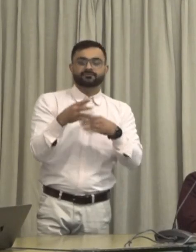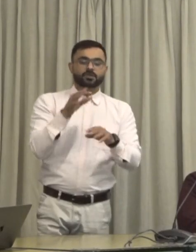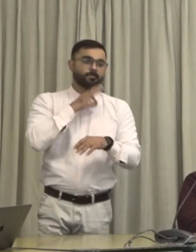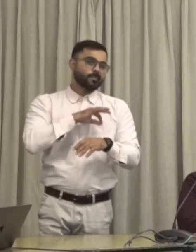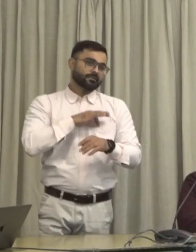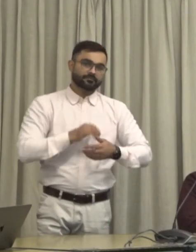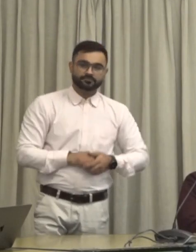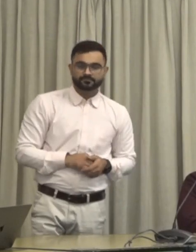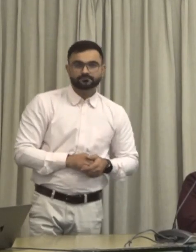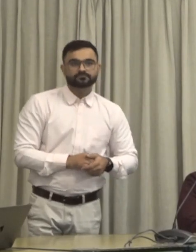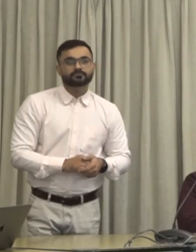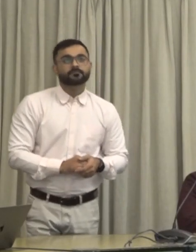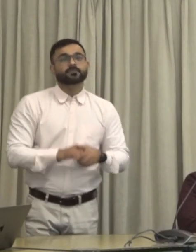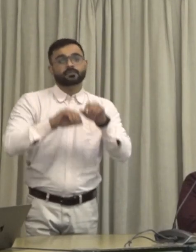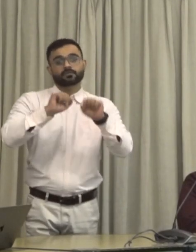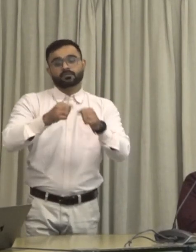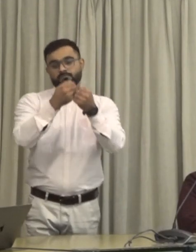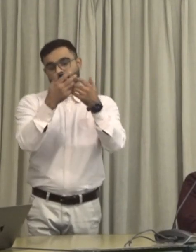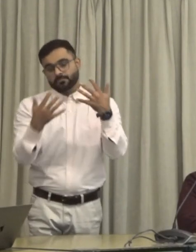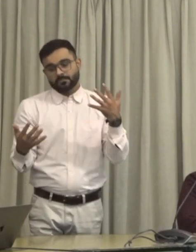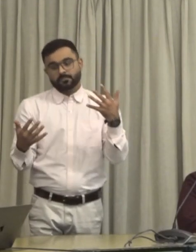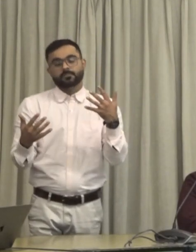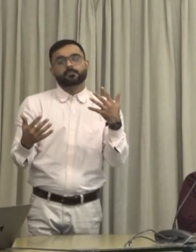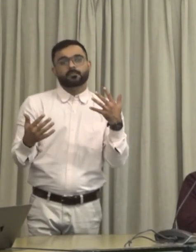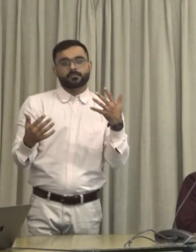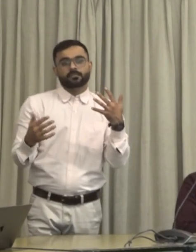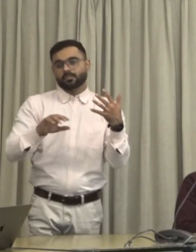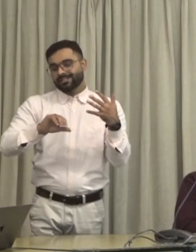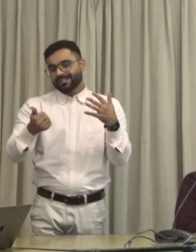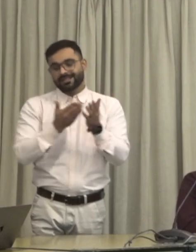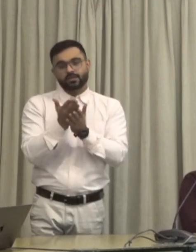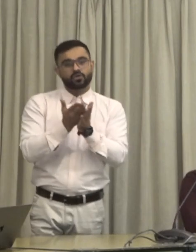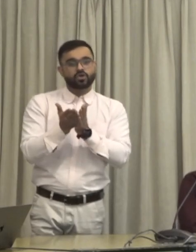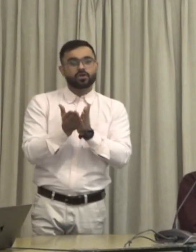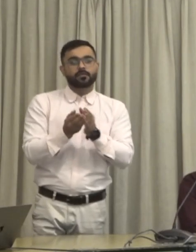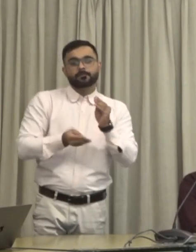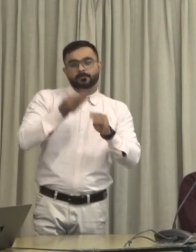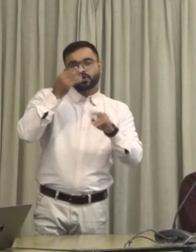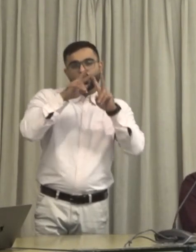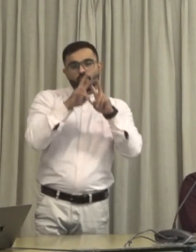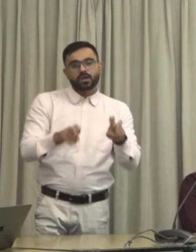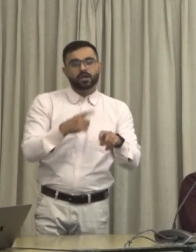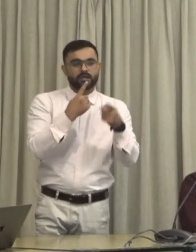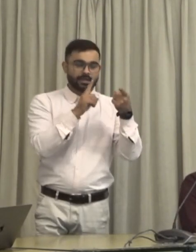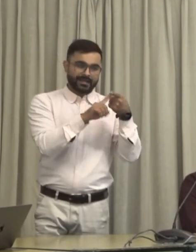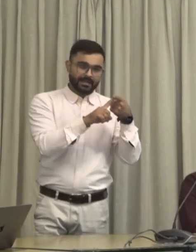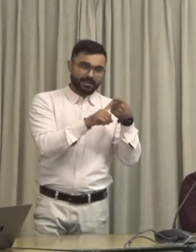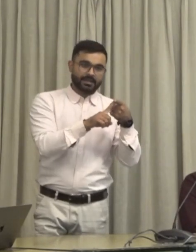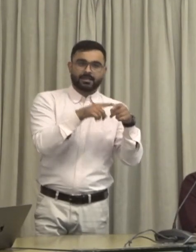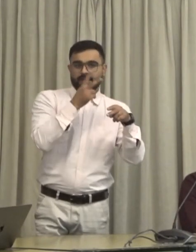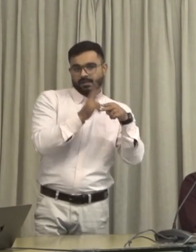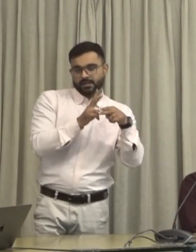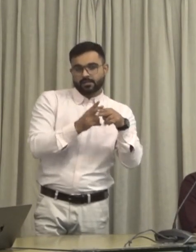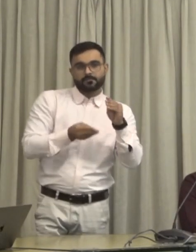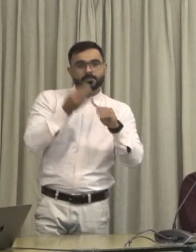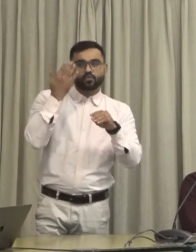beneficial. And there are other cases more recent. I mean, there is one case in particular